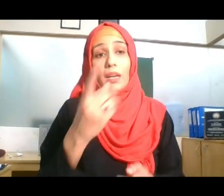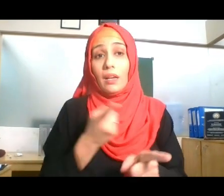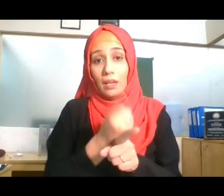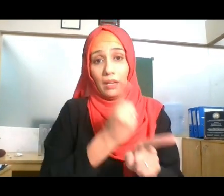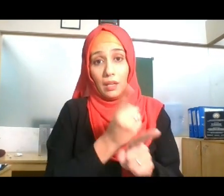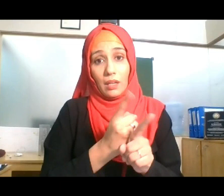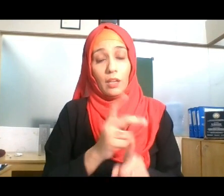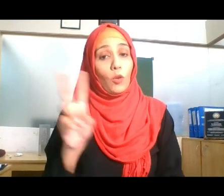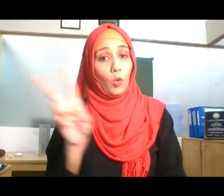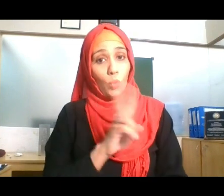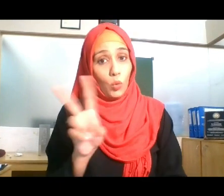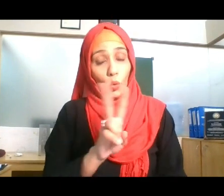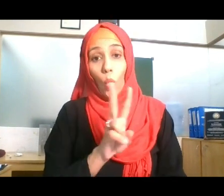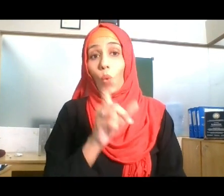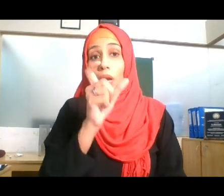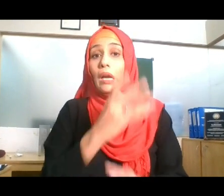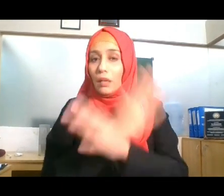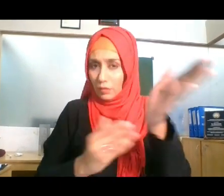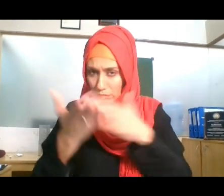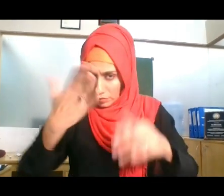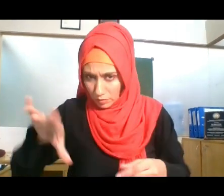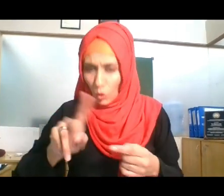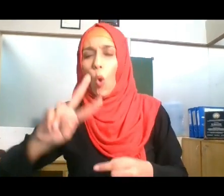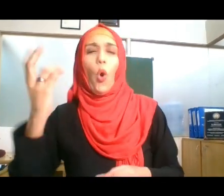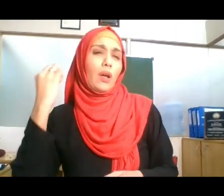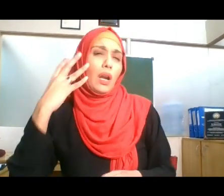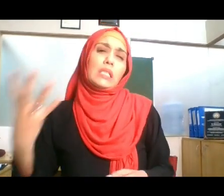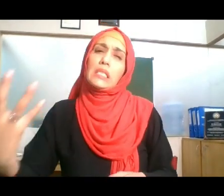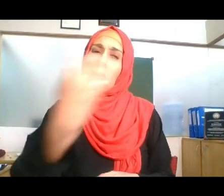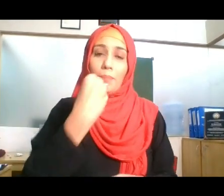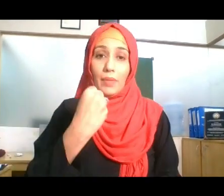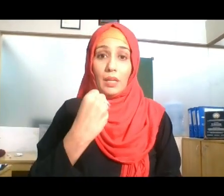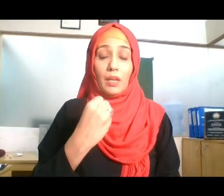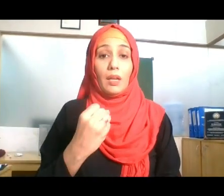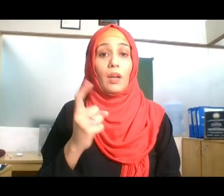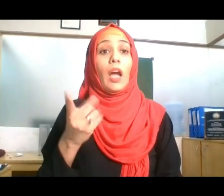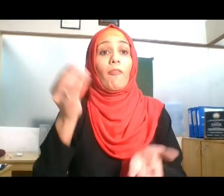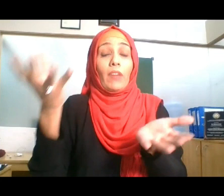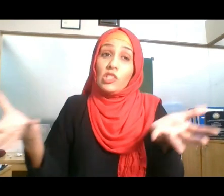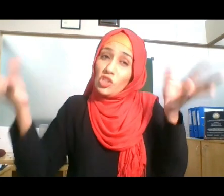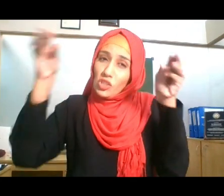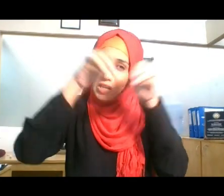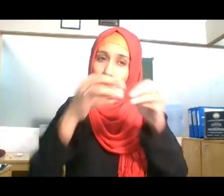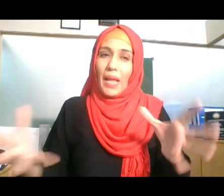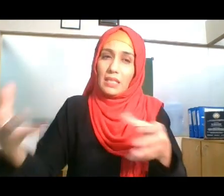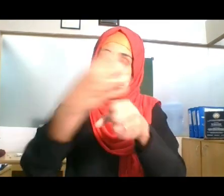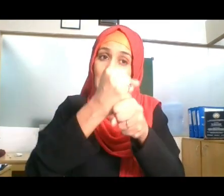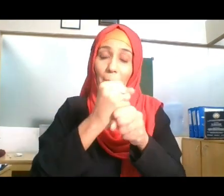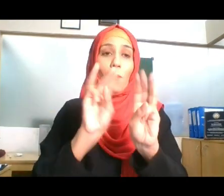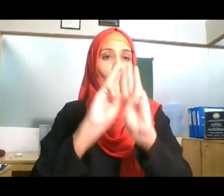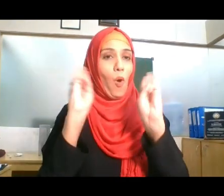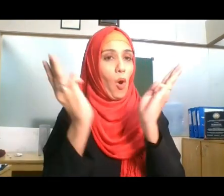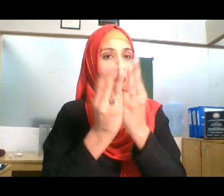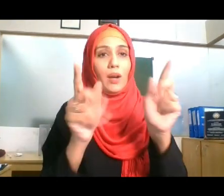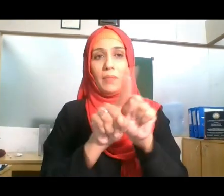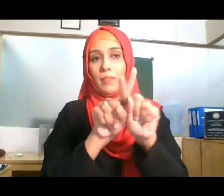for persons with disabilities and others, to create a more inclusive environment. I'm now